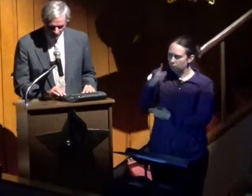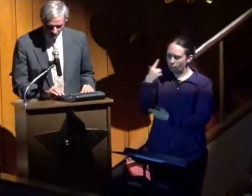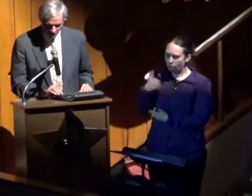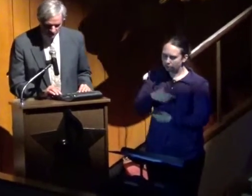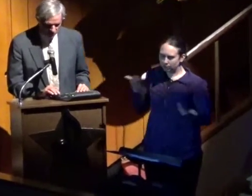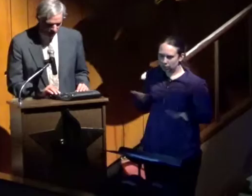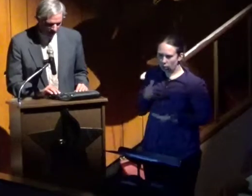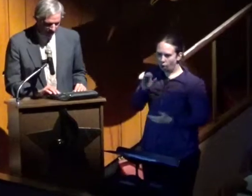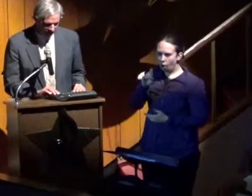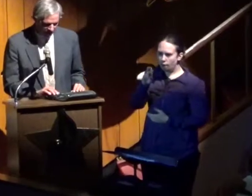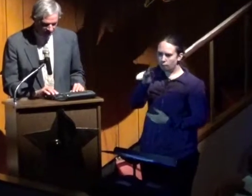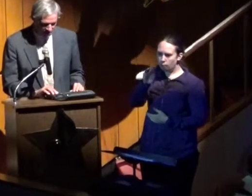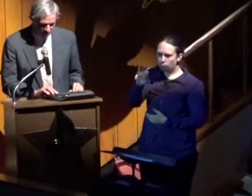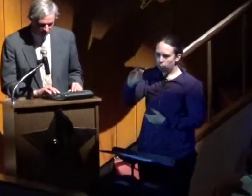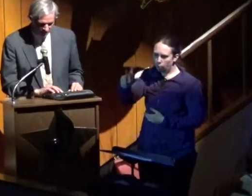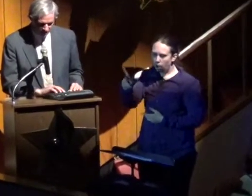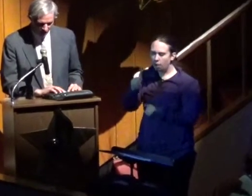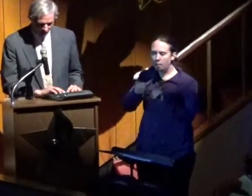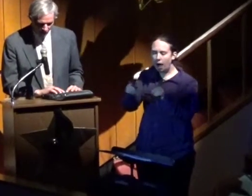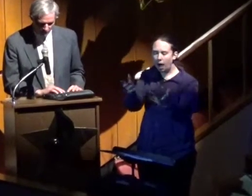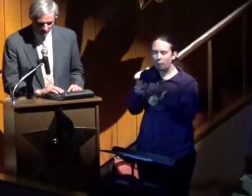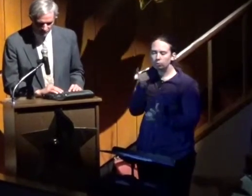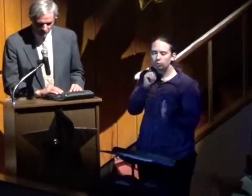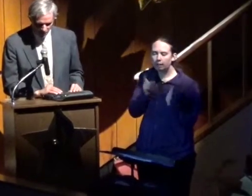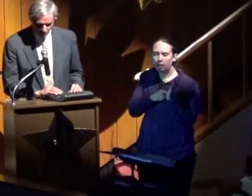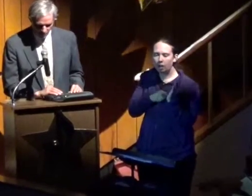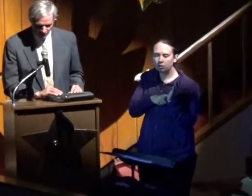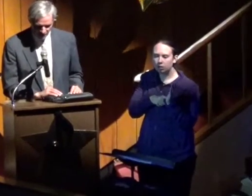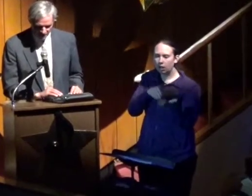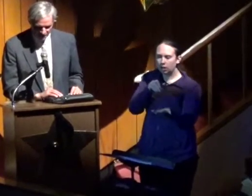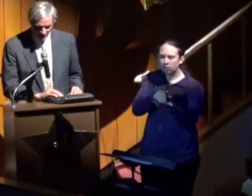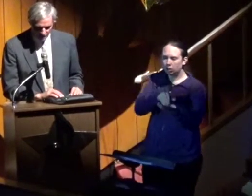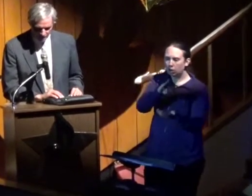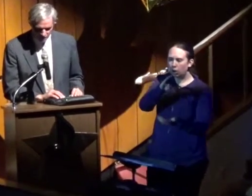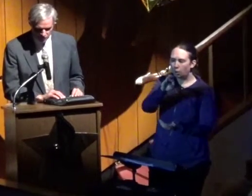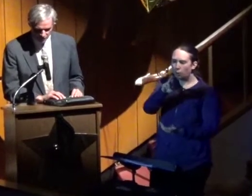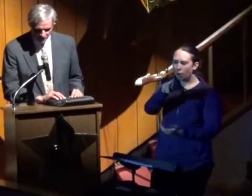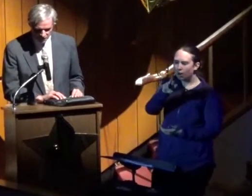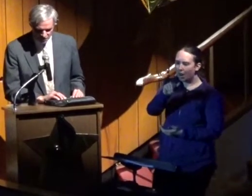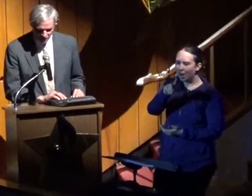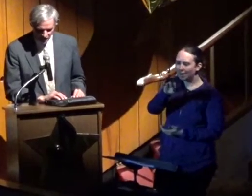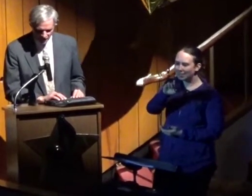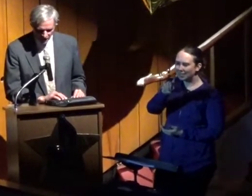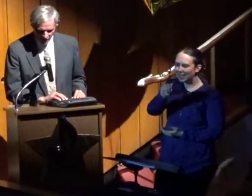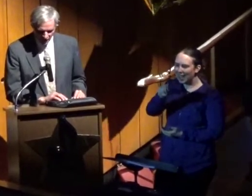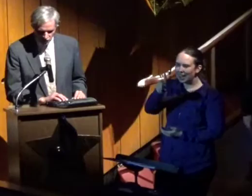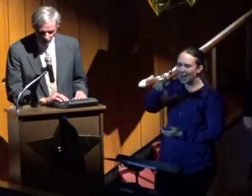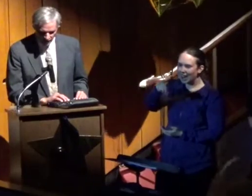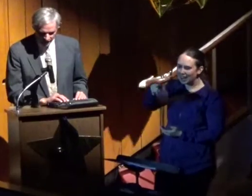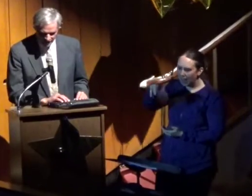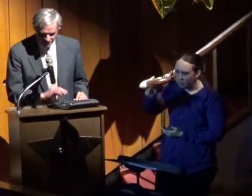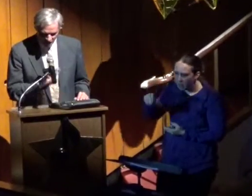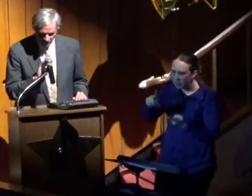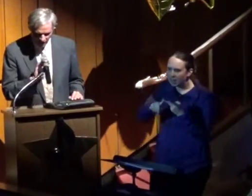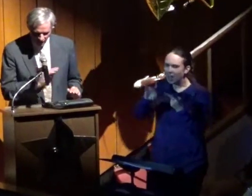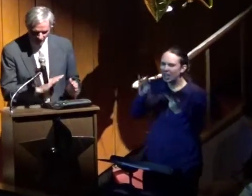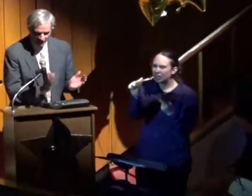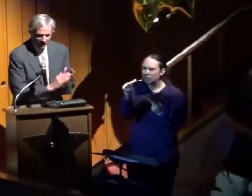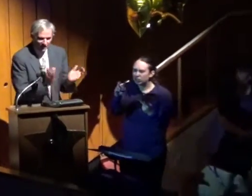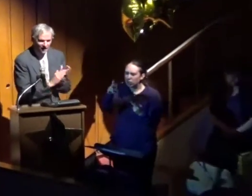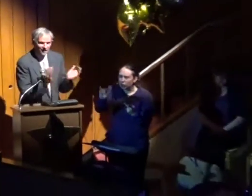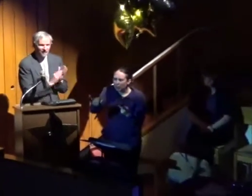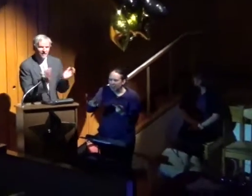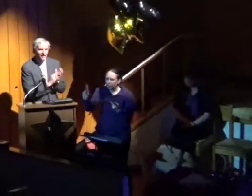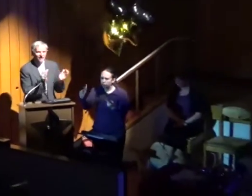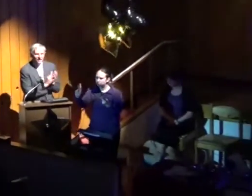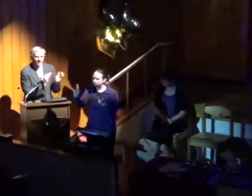like to recognize Dr. Bernadette Kappen, who is with us tonight, and Jerry Kitzhoffer.